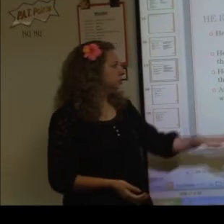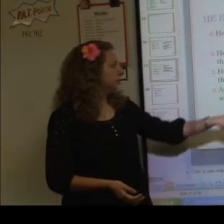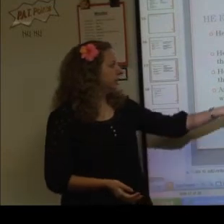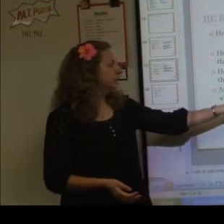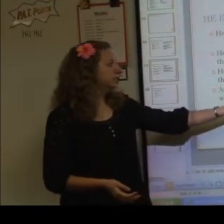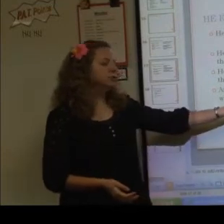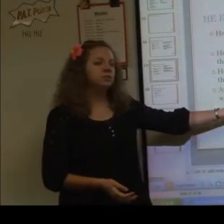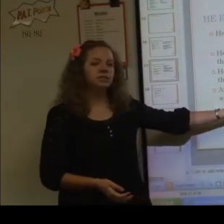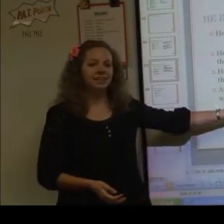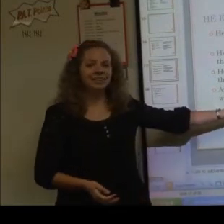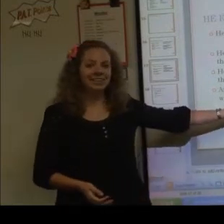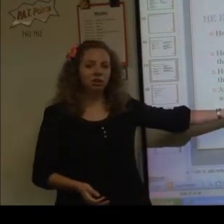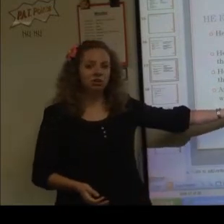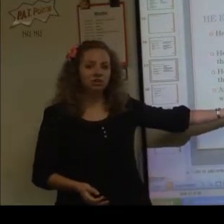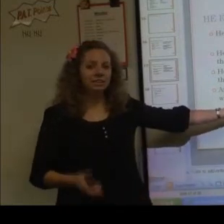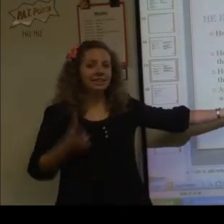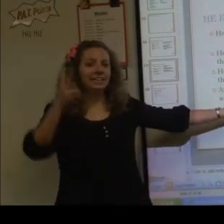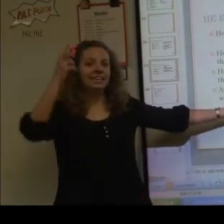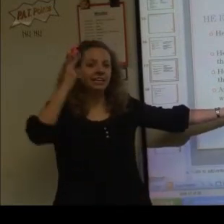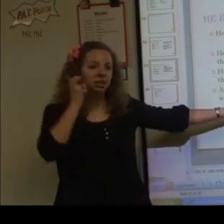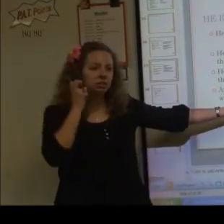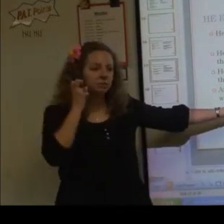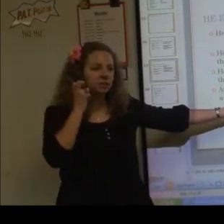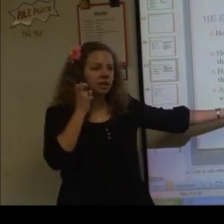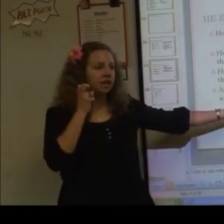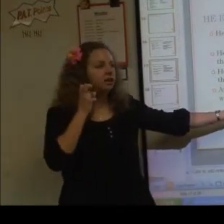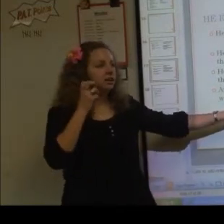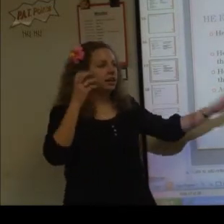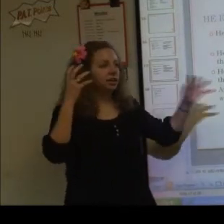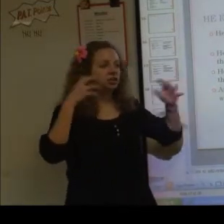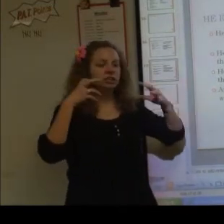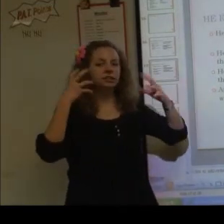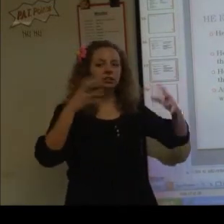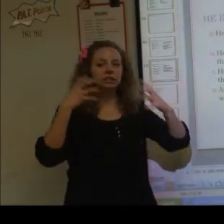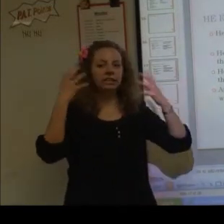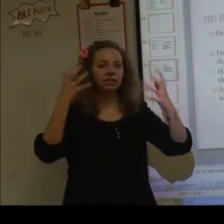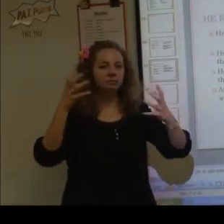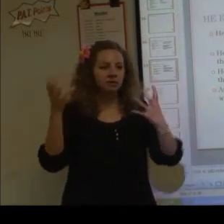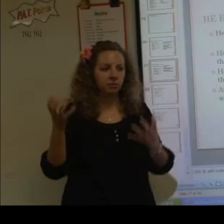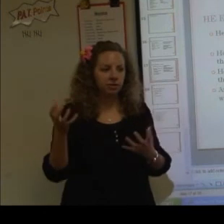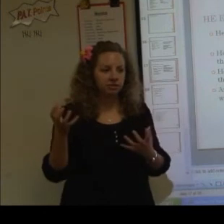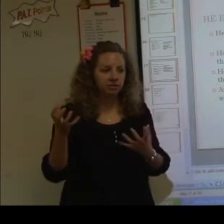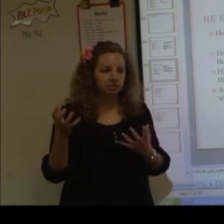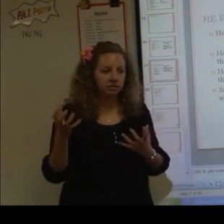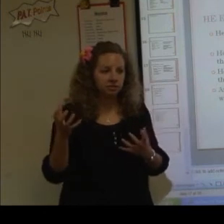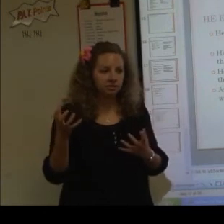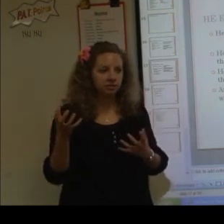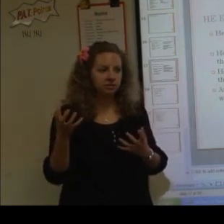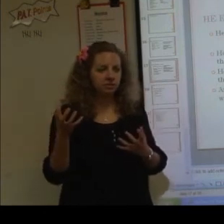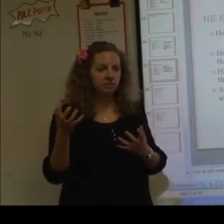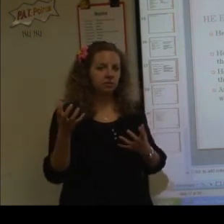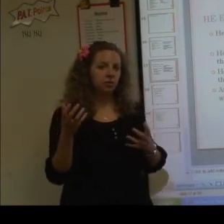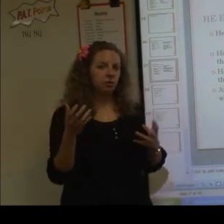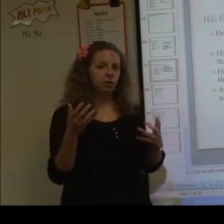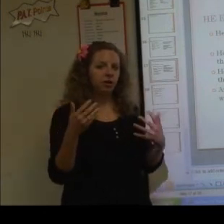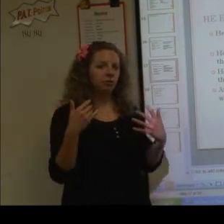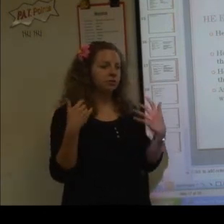Do I need to use the sign hears? He hears me, like actually literally hears my voice? Or what's